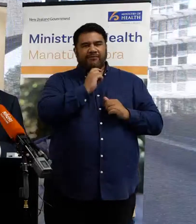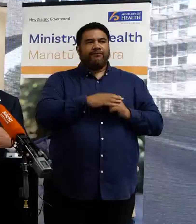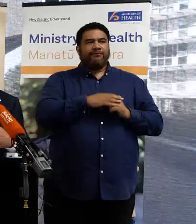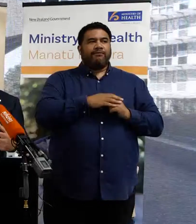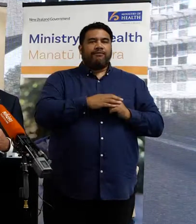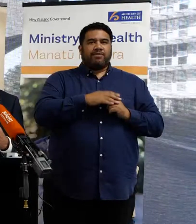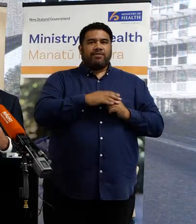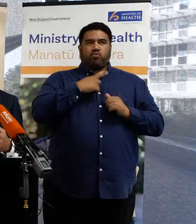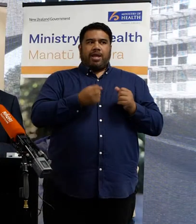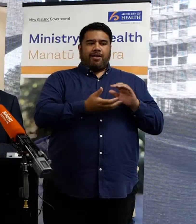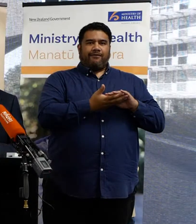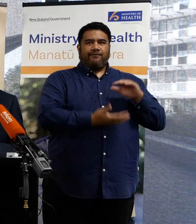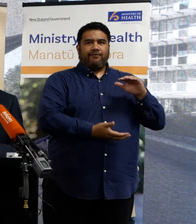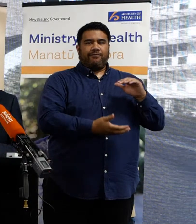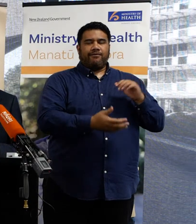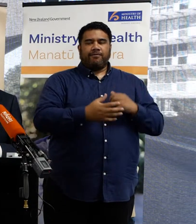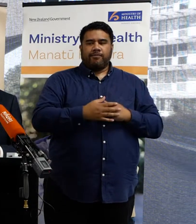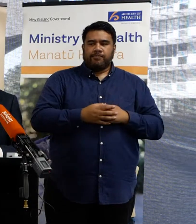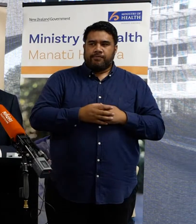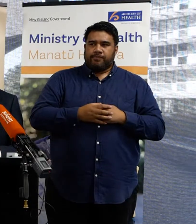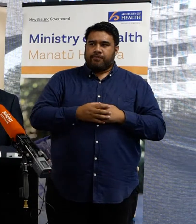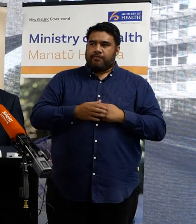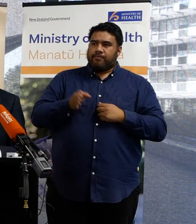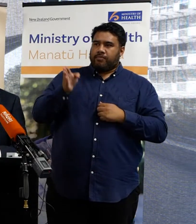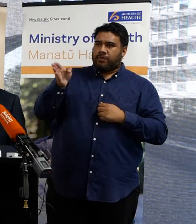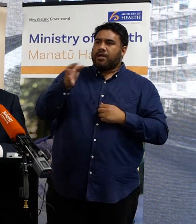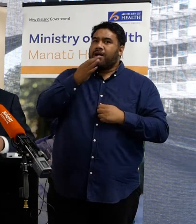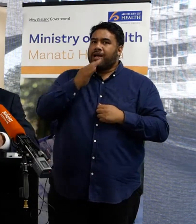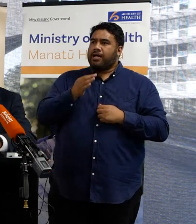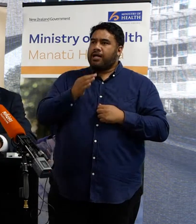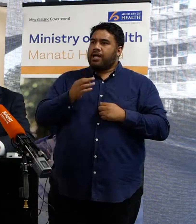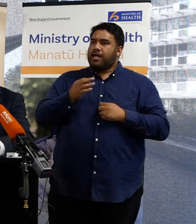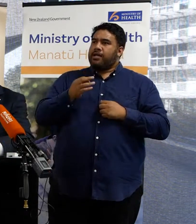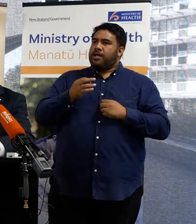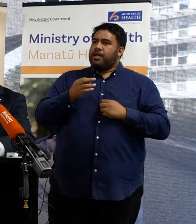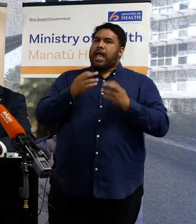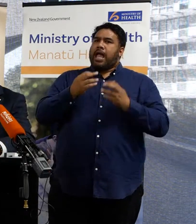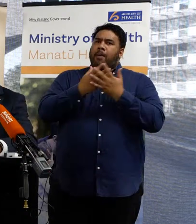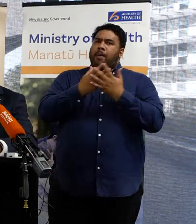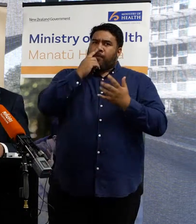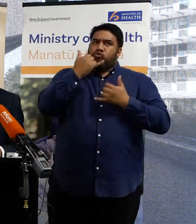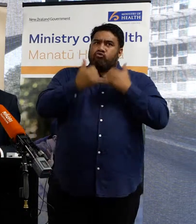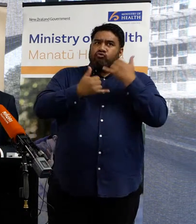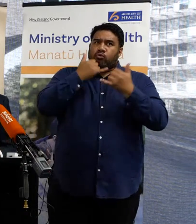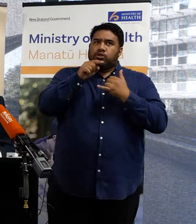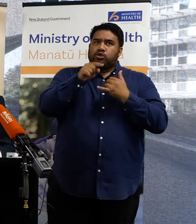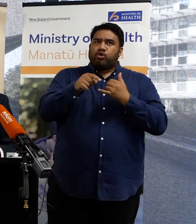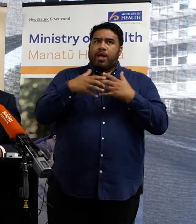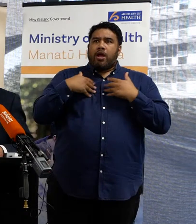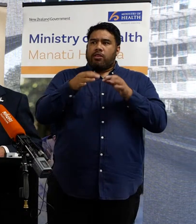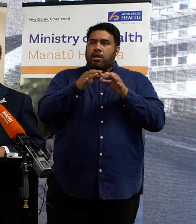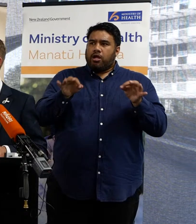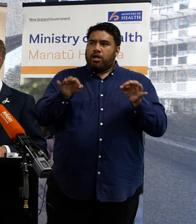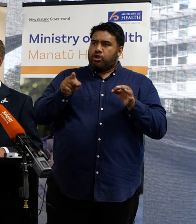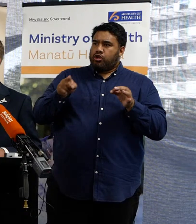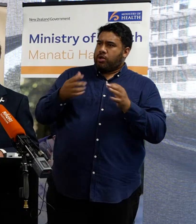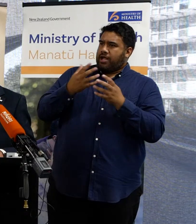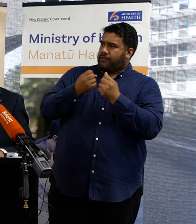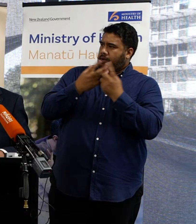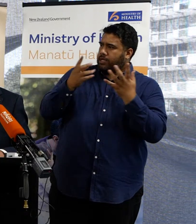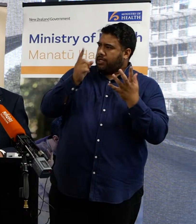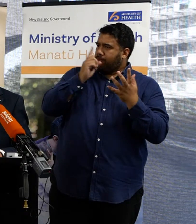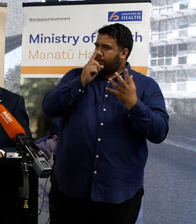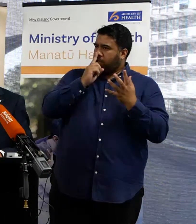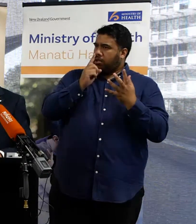use in healthcare type situations. Do you know how many people are contacting Helpline? You can updated numbers on how many people are signing